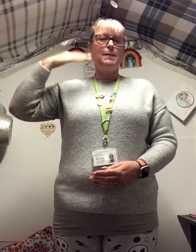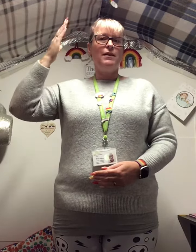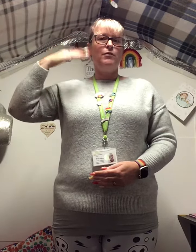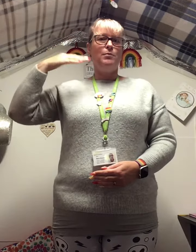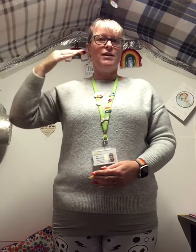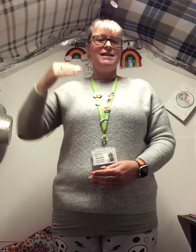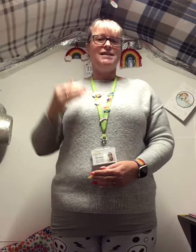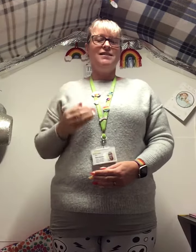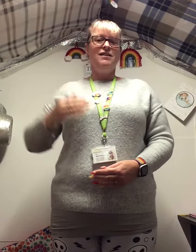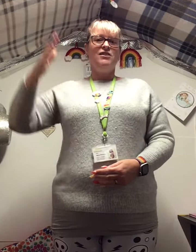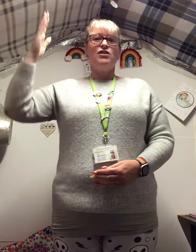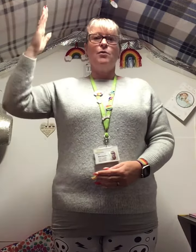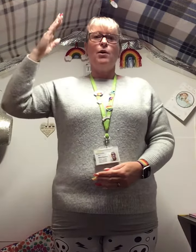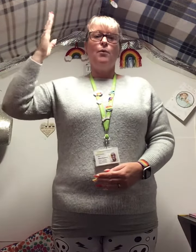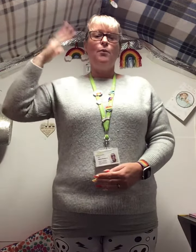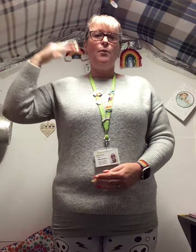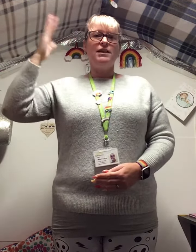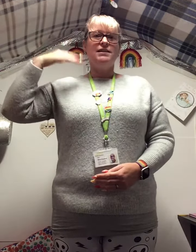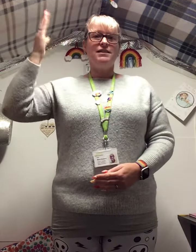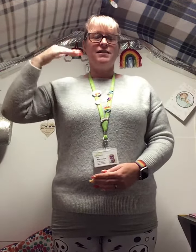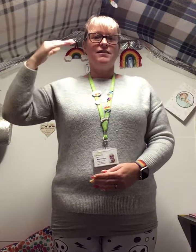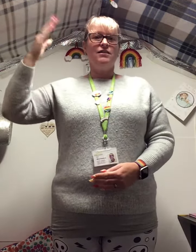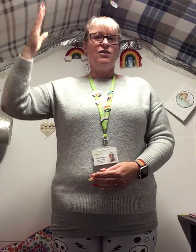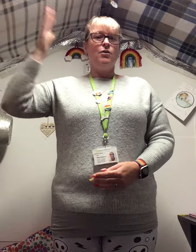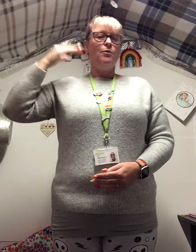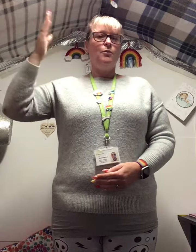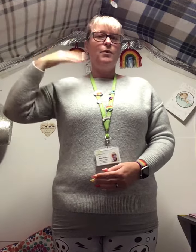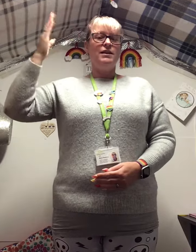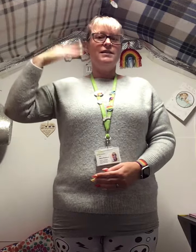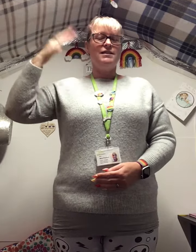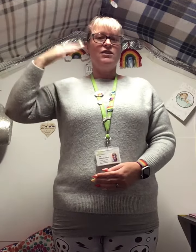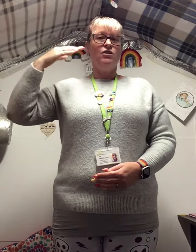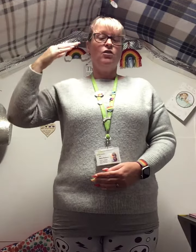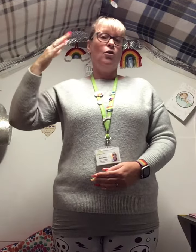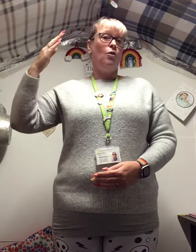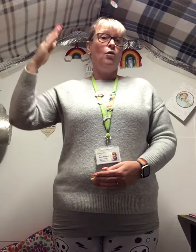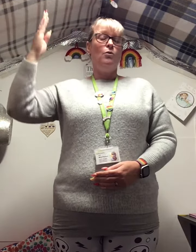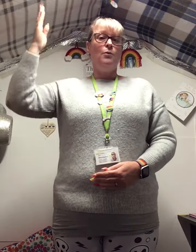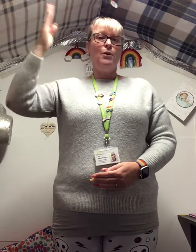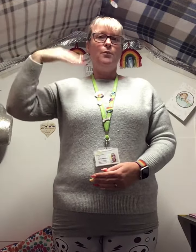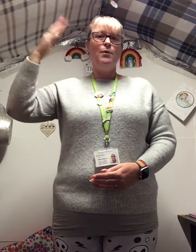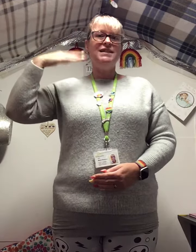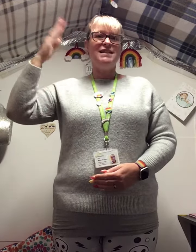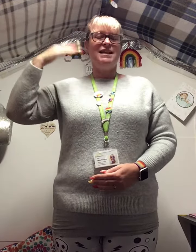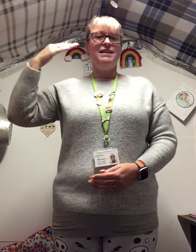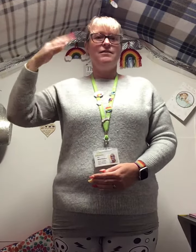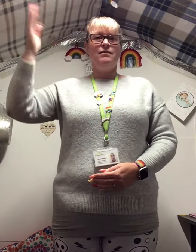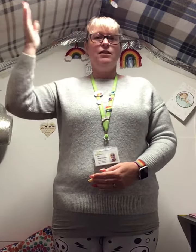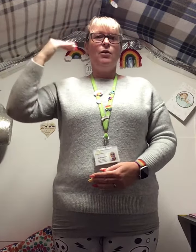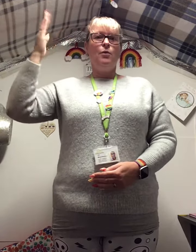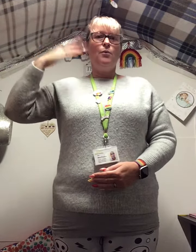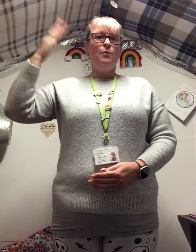of a breeze. So wind, wind, or windy,